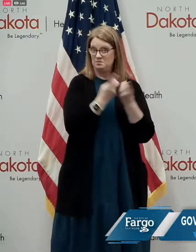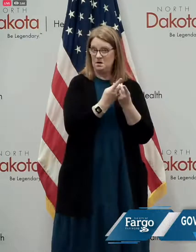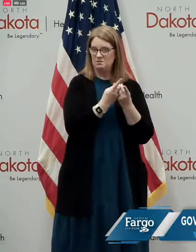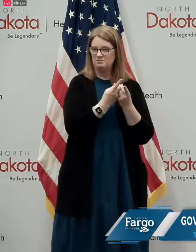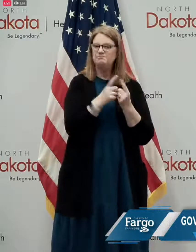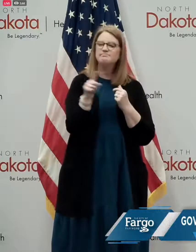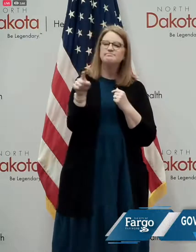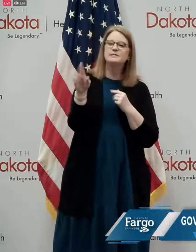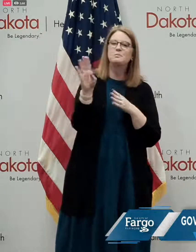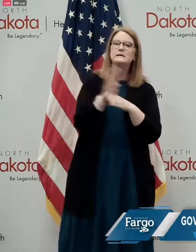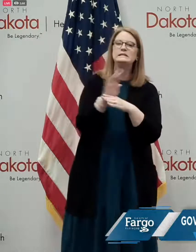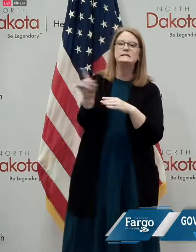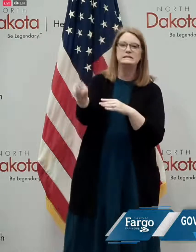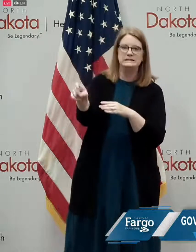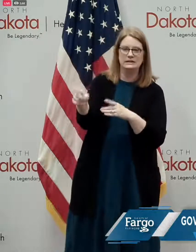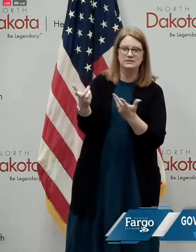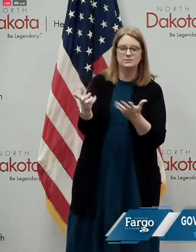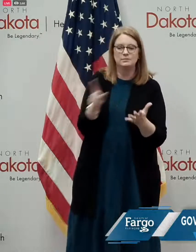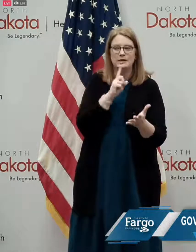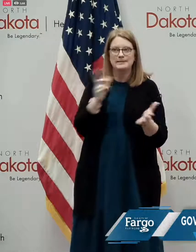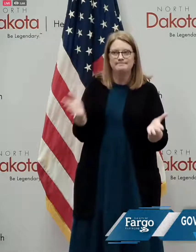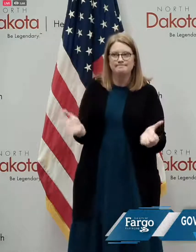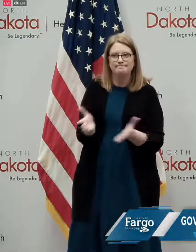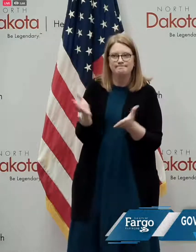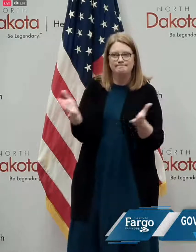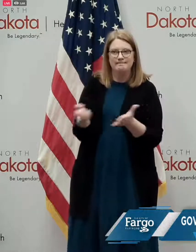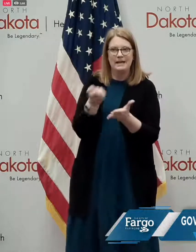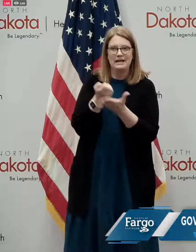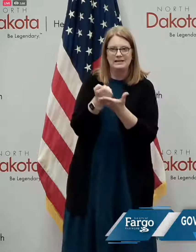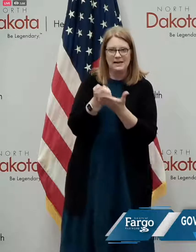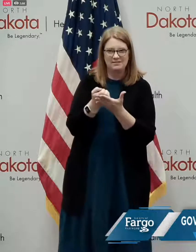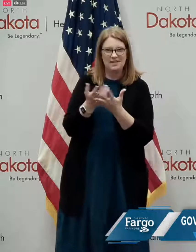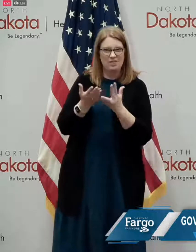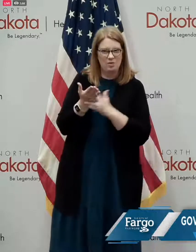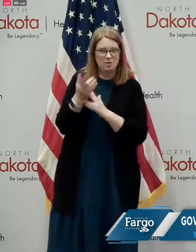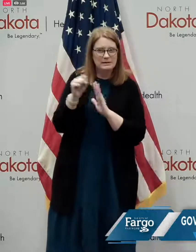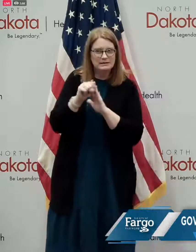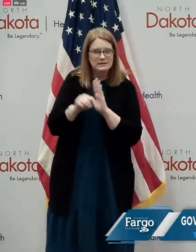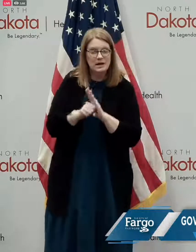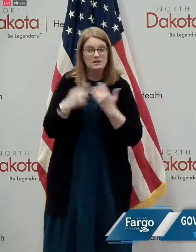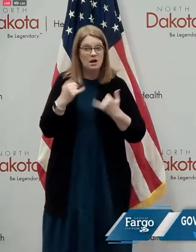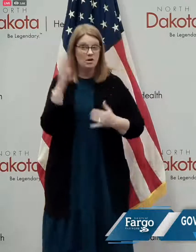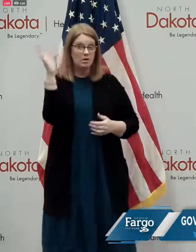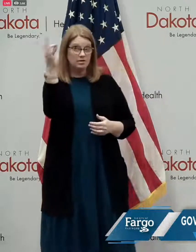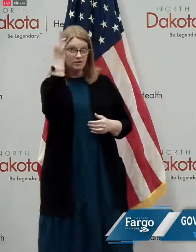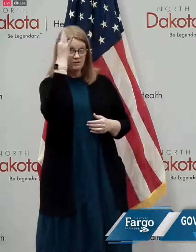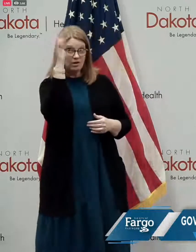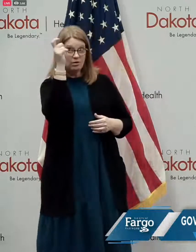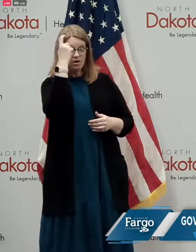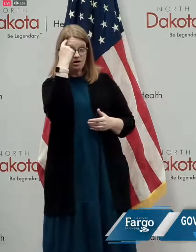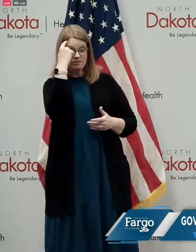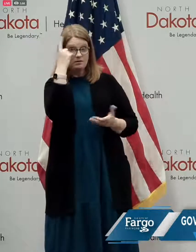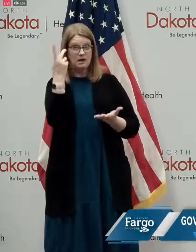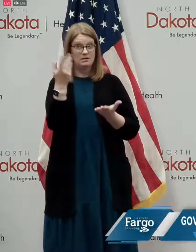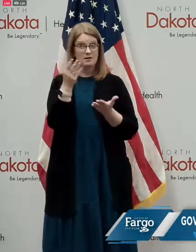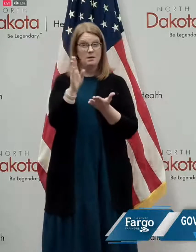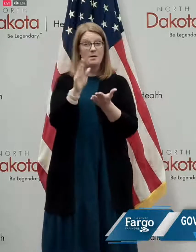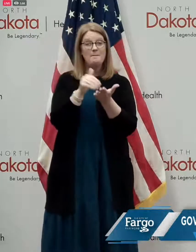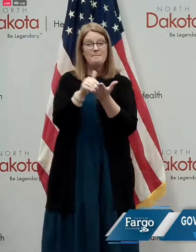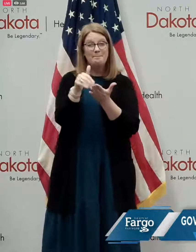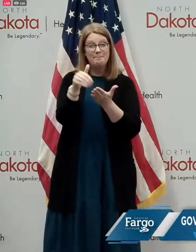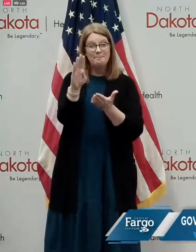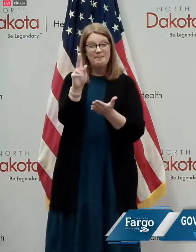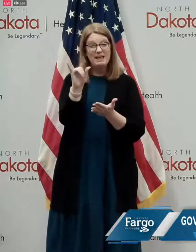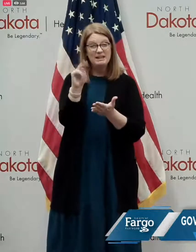needs to promote economic resiliency for our state. While the federal government has made billions of dollars available through the CARES Act